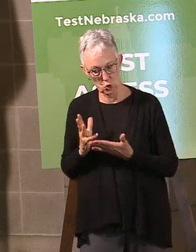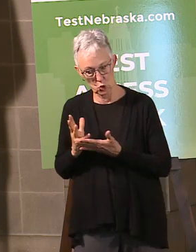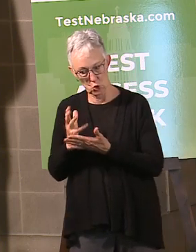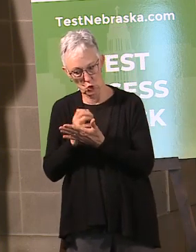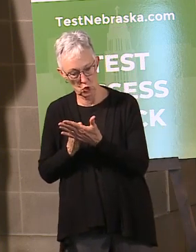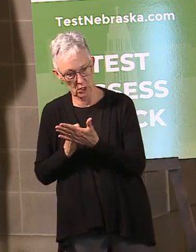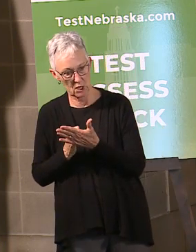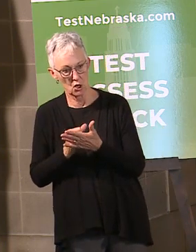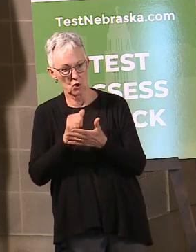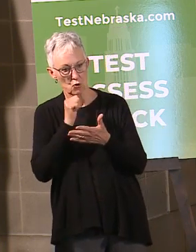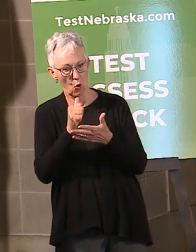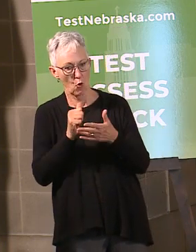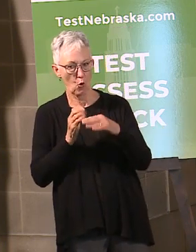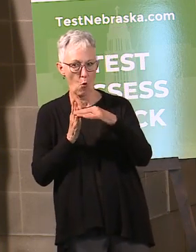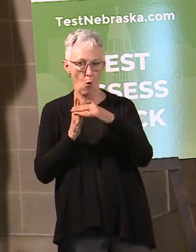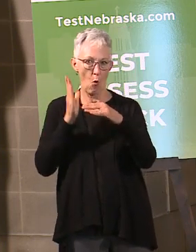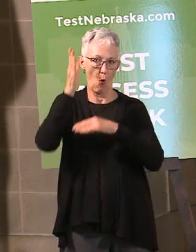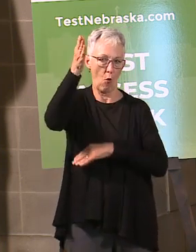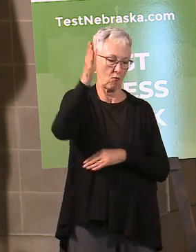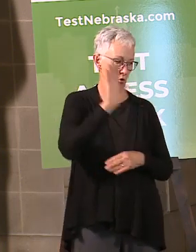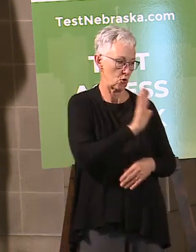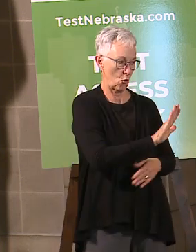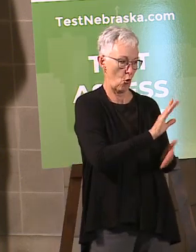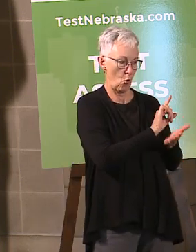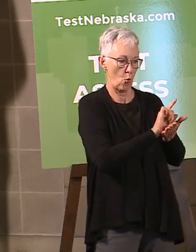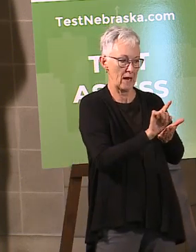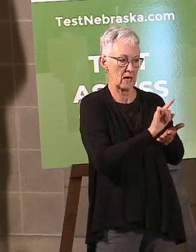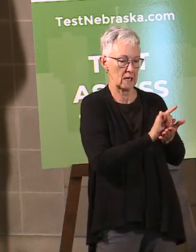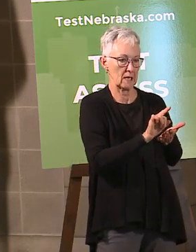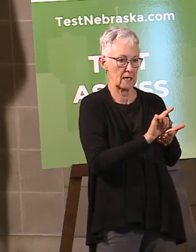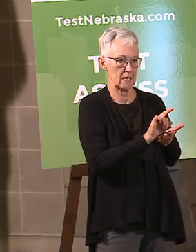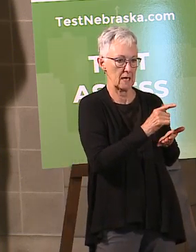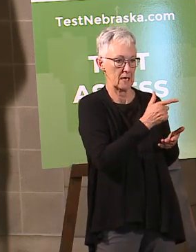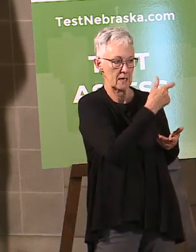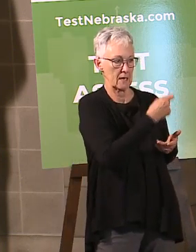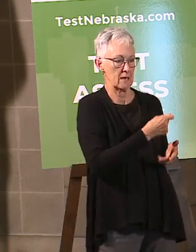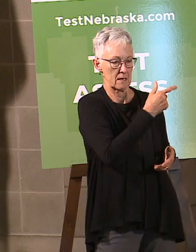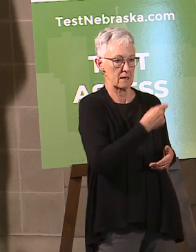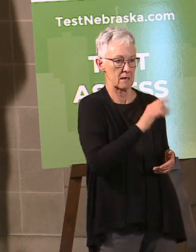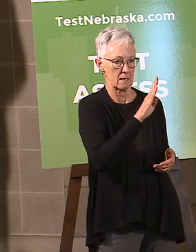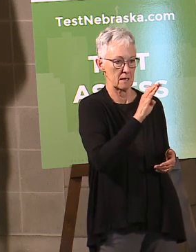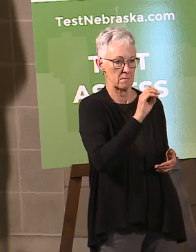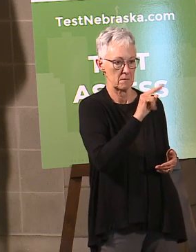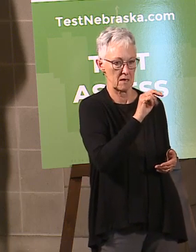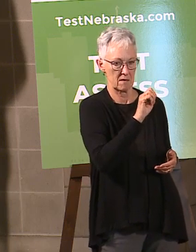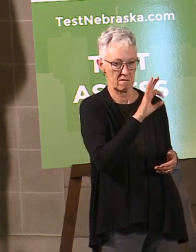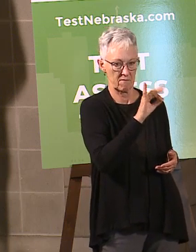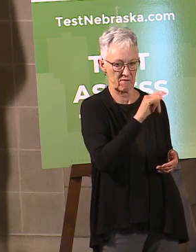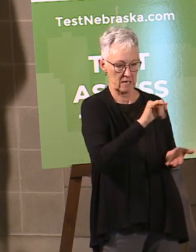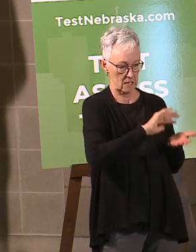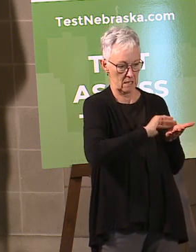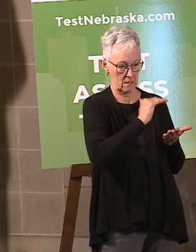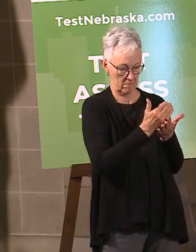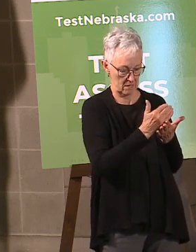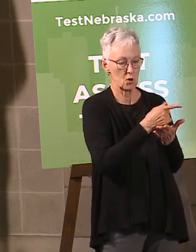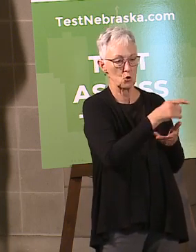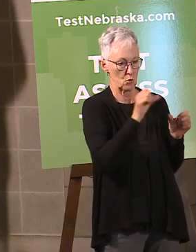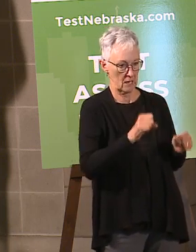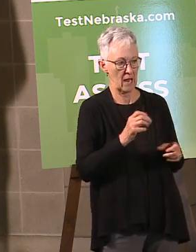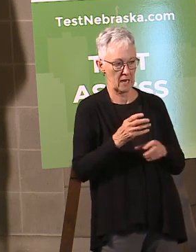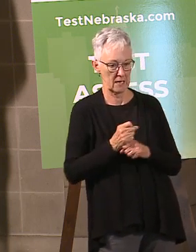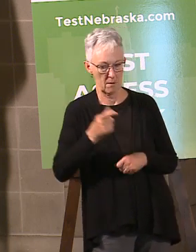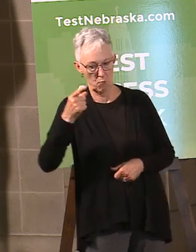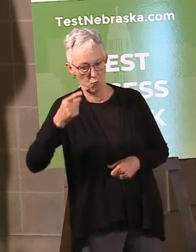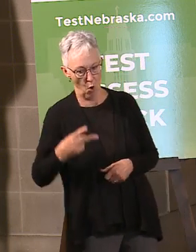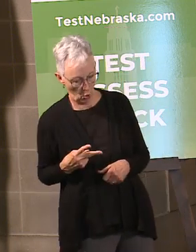do not exceed your weekly benefit amount, you will be eligible for at least a partial PUA benefit, and in addition, if you're eligible for